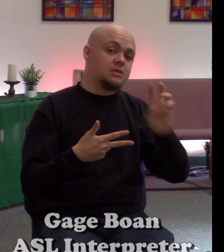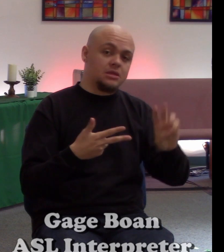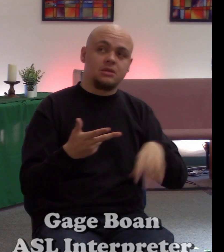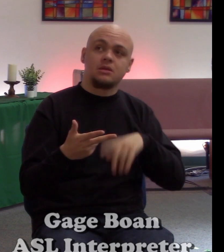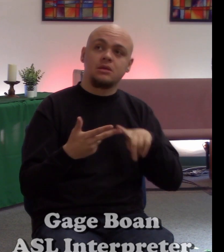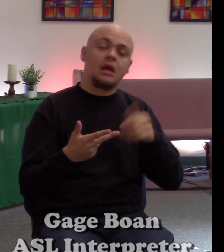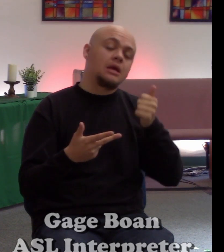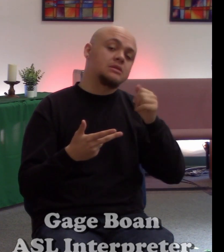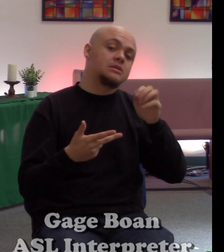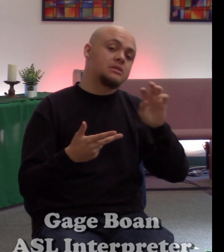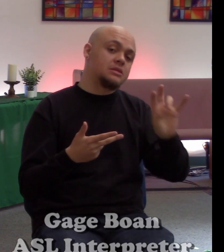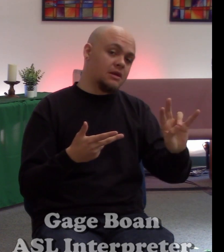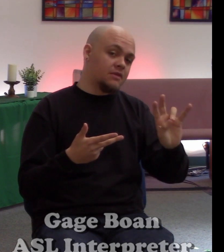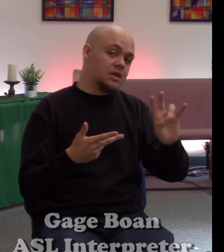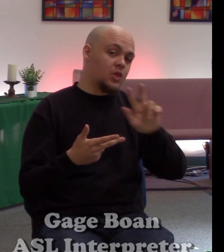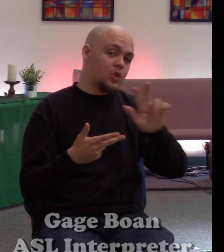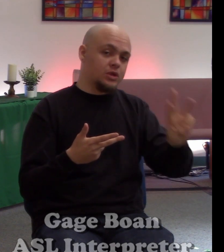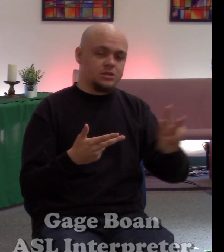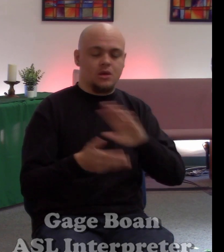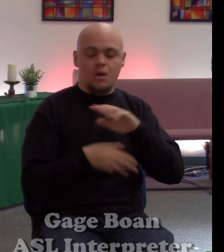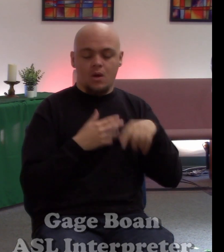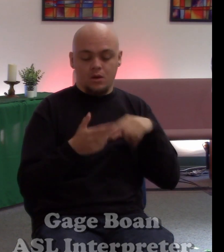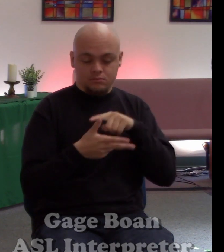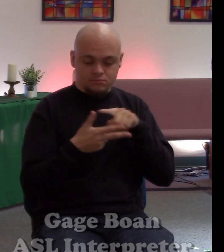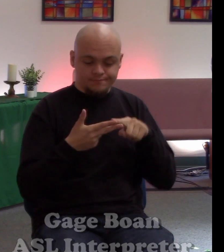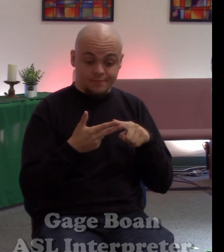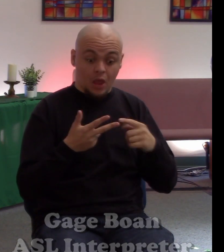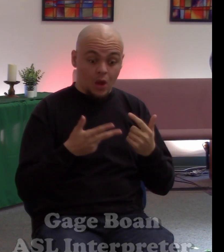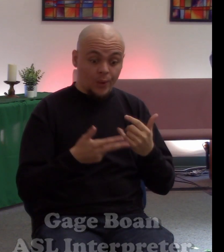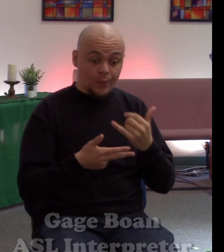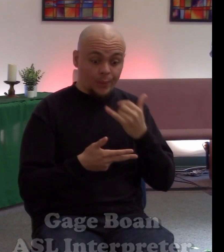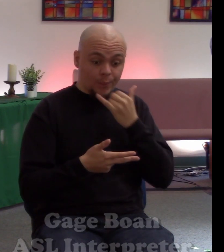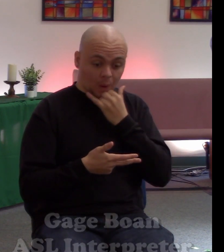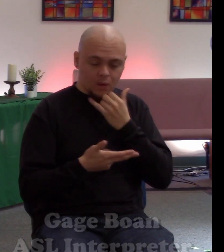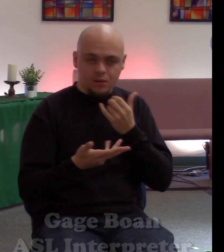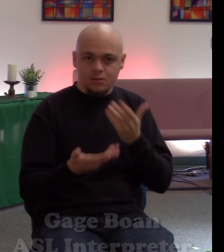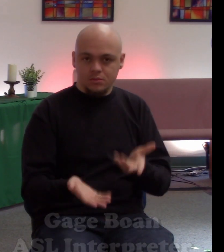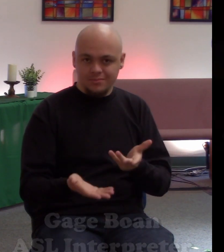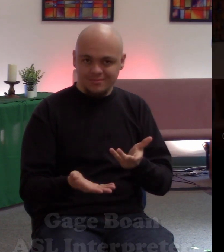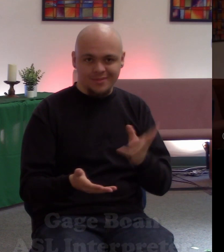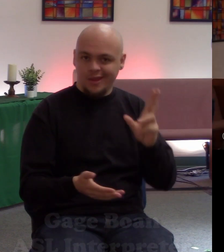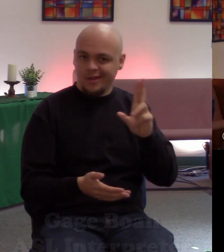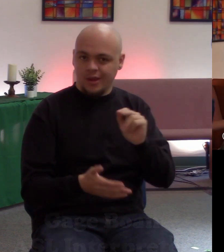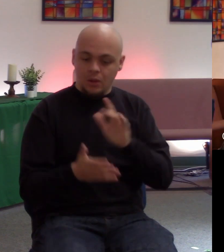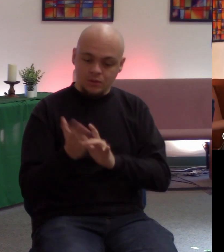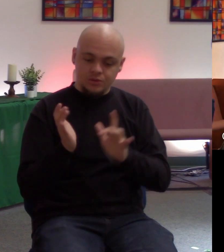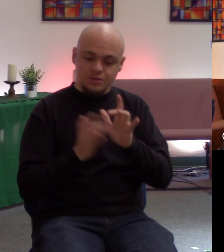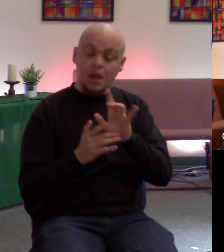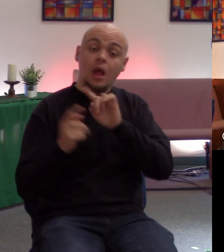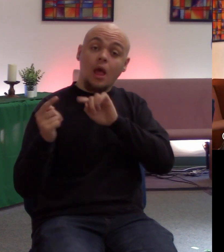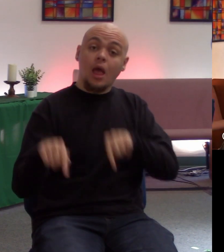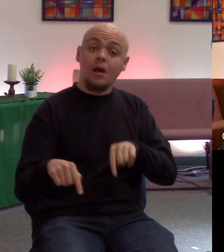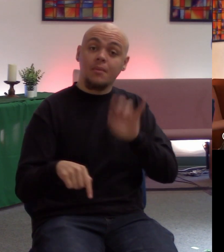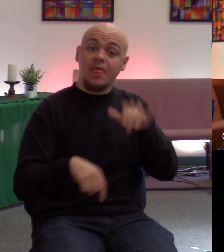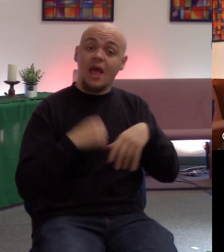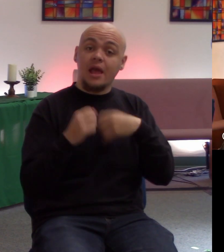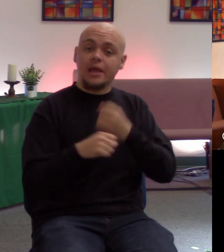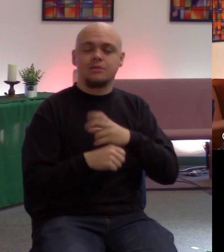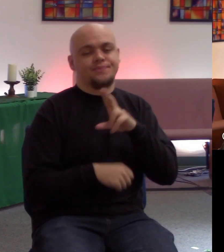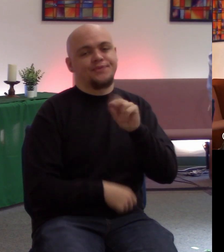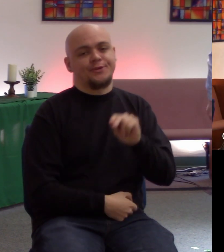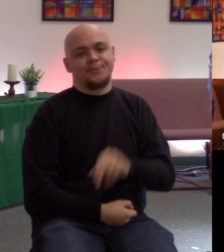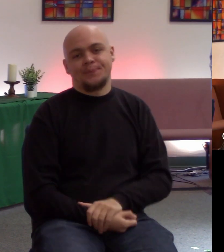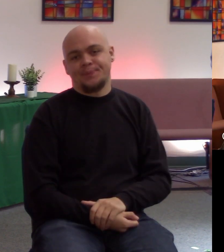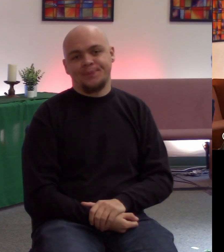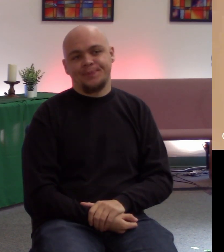1716, and 1736, and was wrong all 3 times. So, no, Jesus did not return in any of those